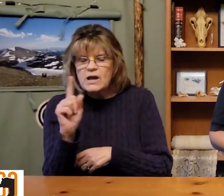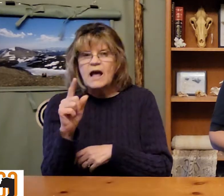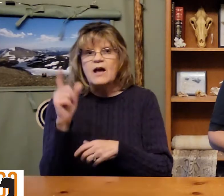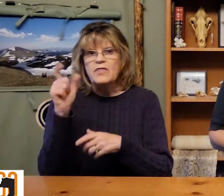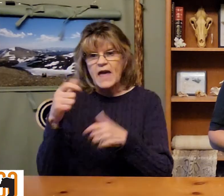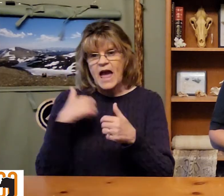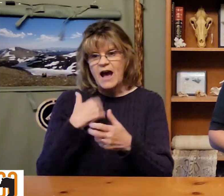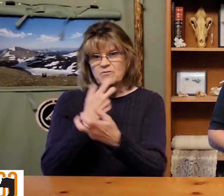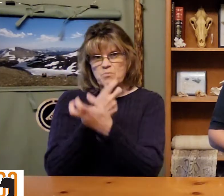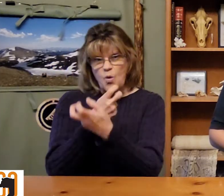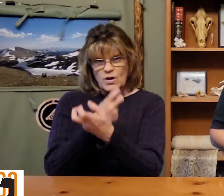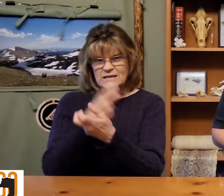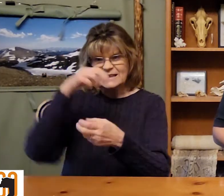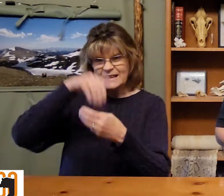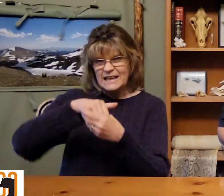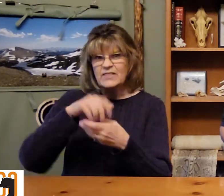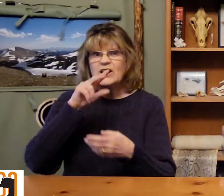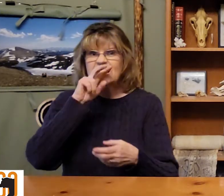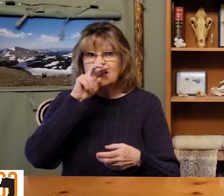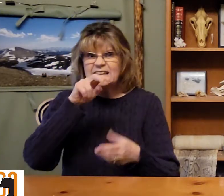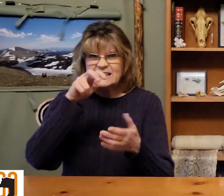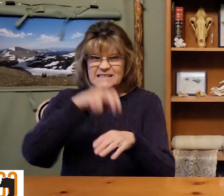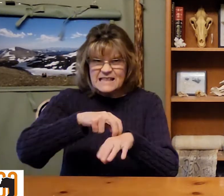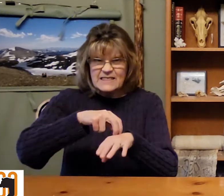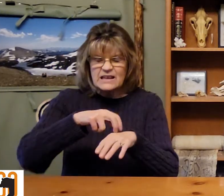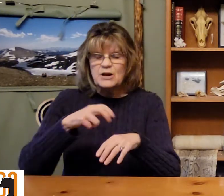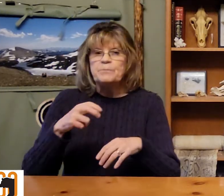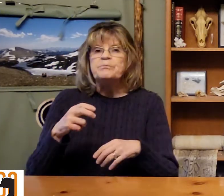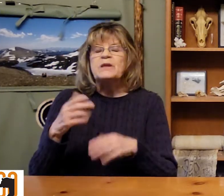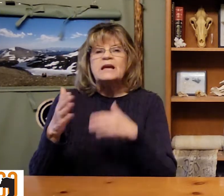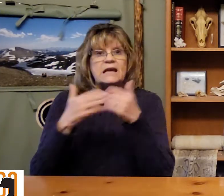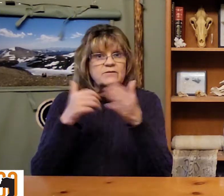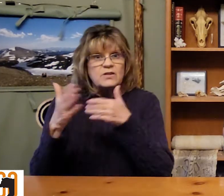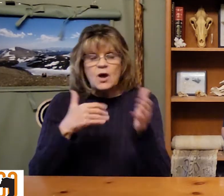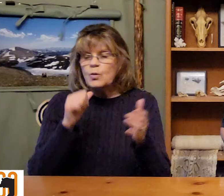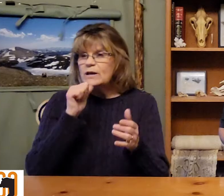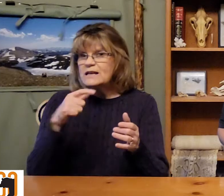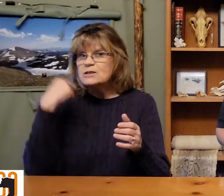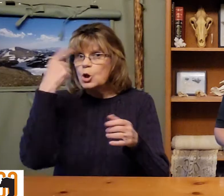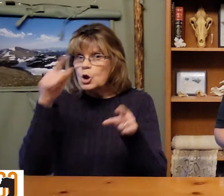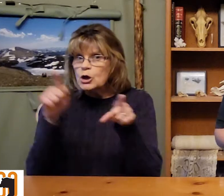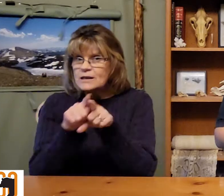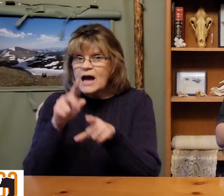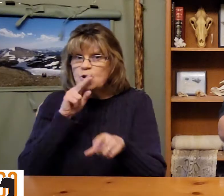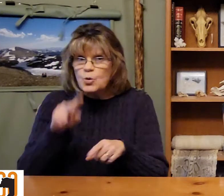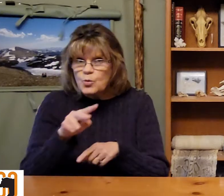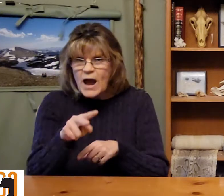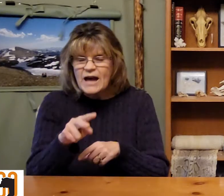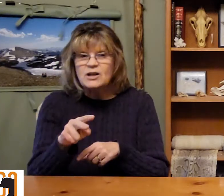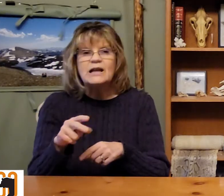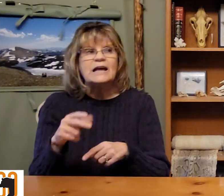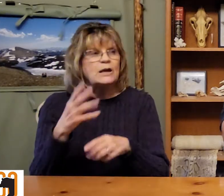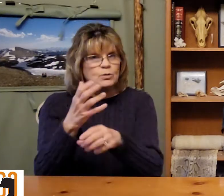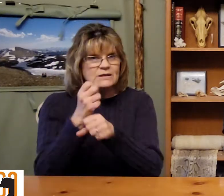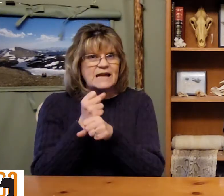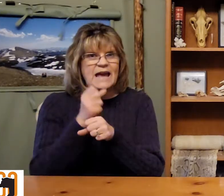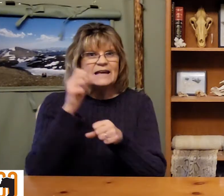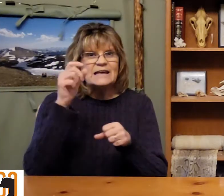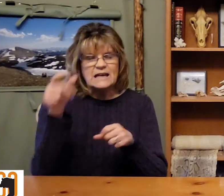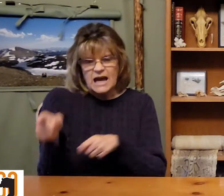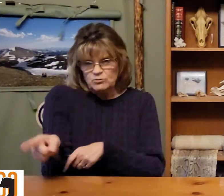have toxins in their teeth. So this snake, even though he doesn't look like a rattlesnake, he will take his little tail